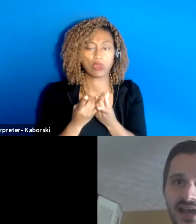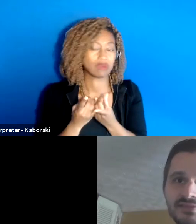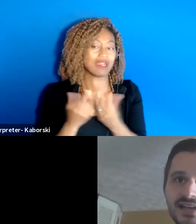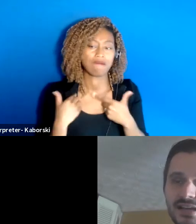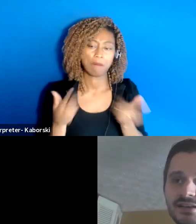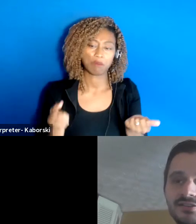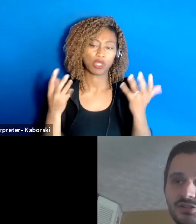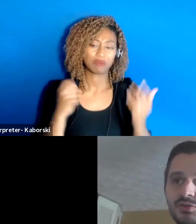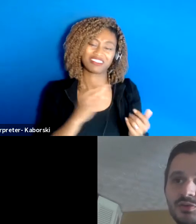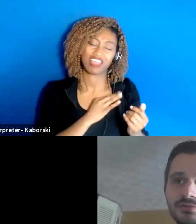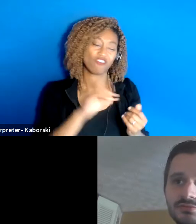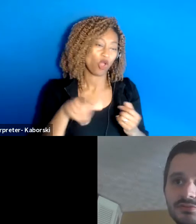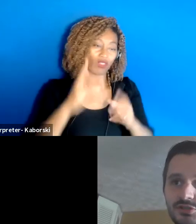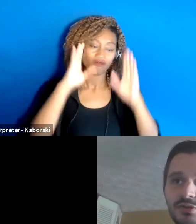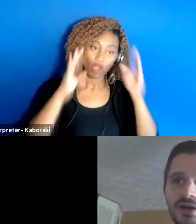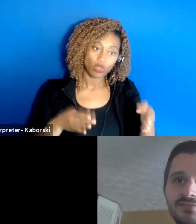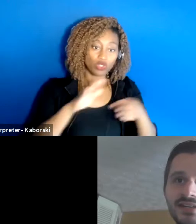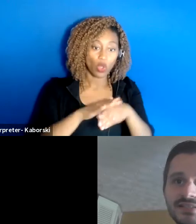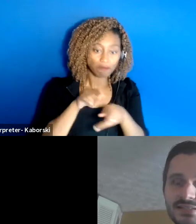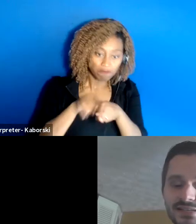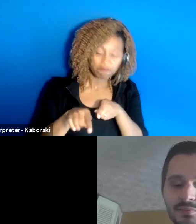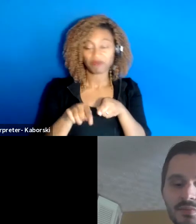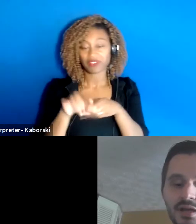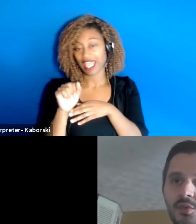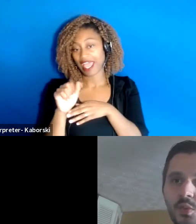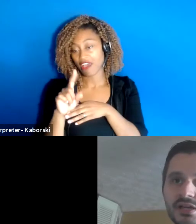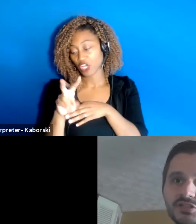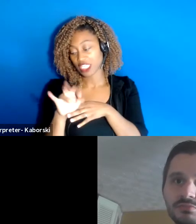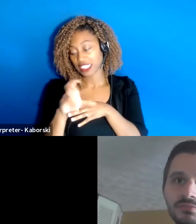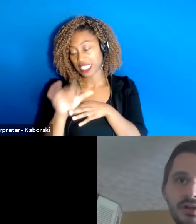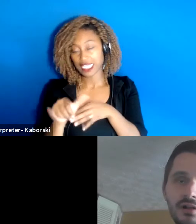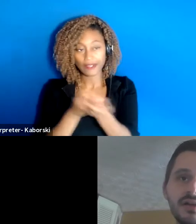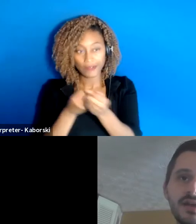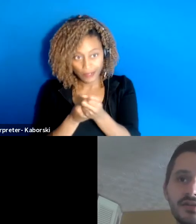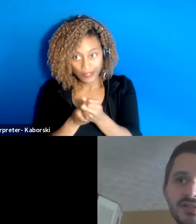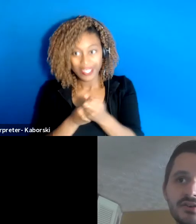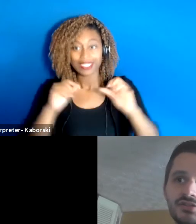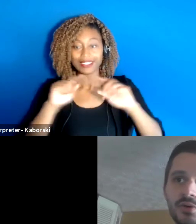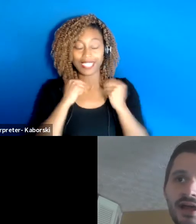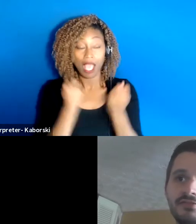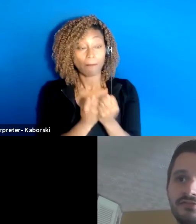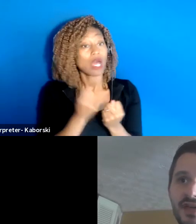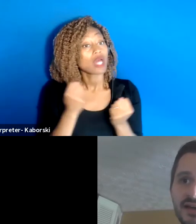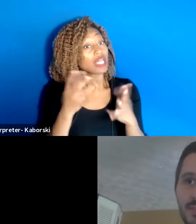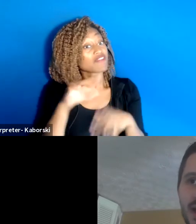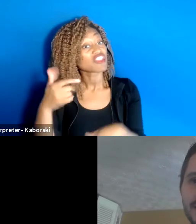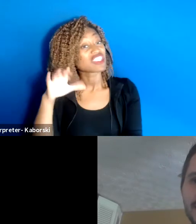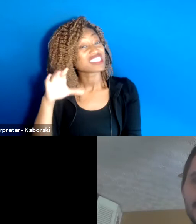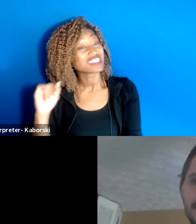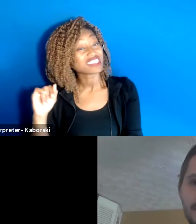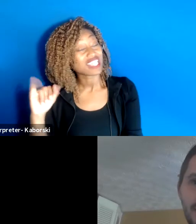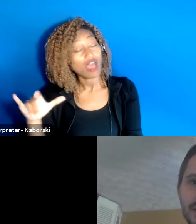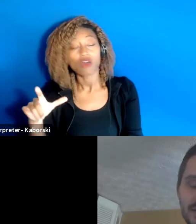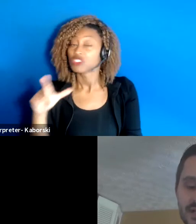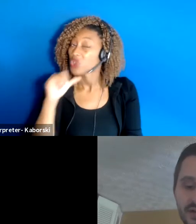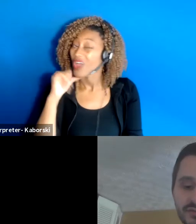multiple staff dedicated to their advocacy team, which a lot of the other centers don't have that